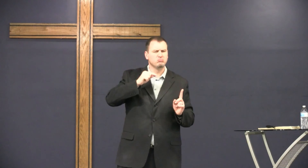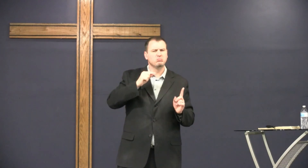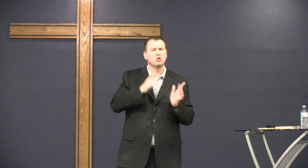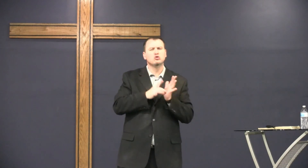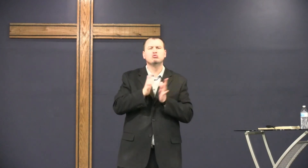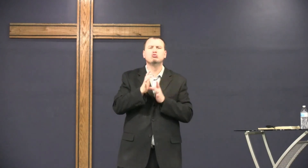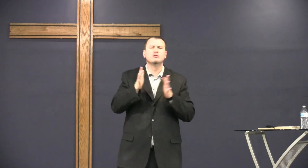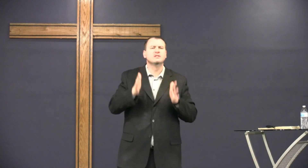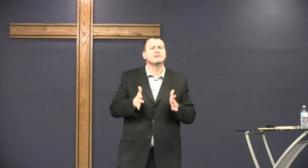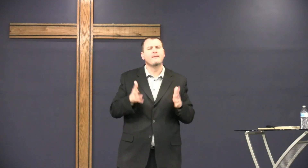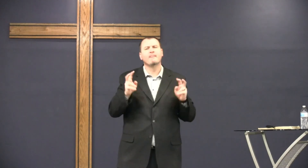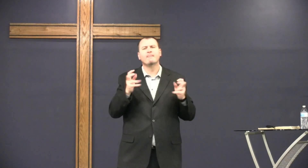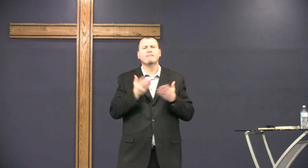know